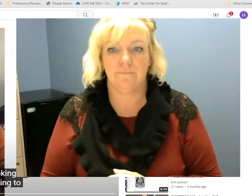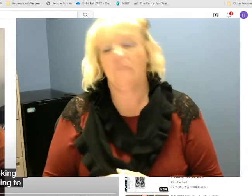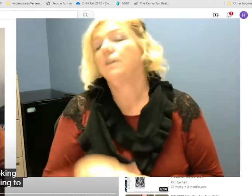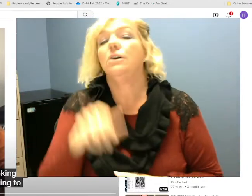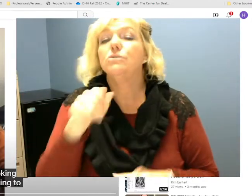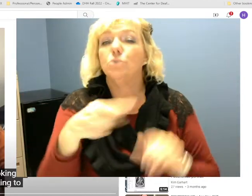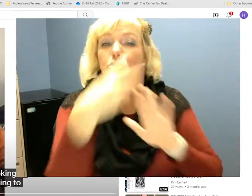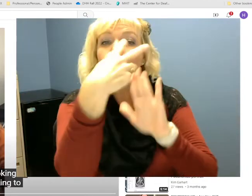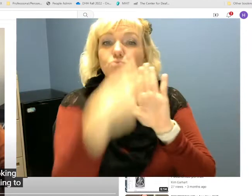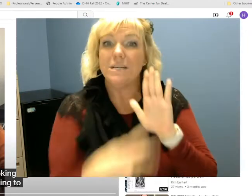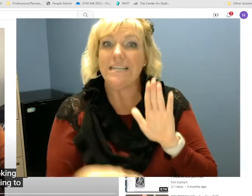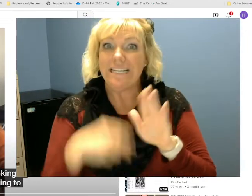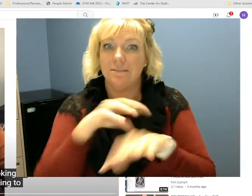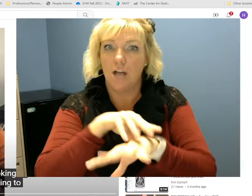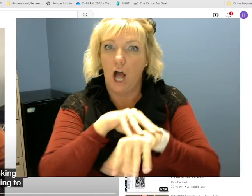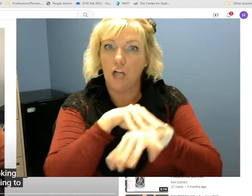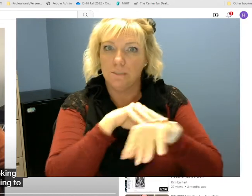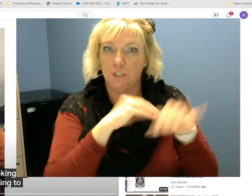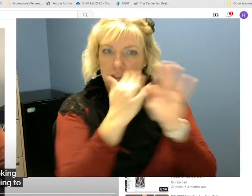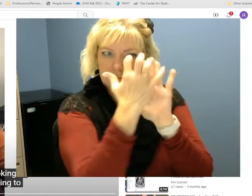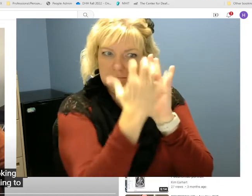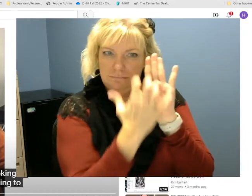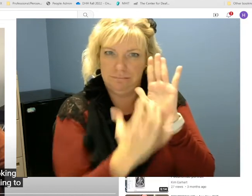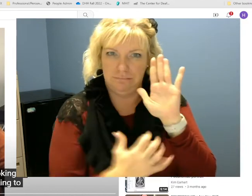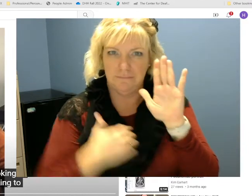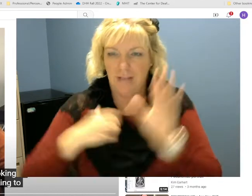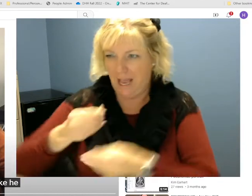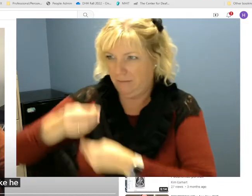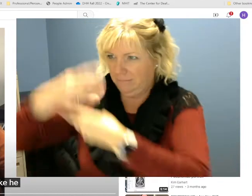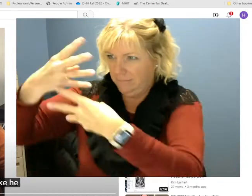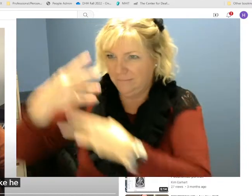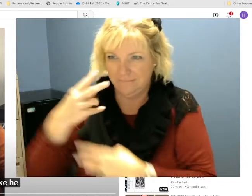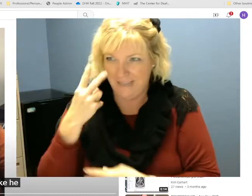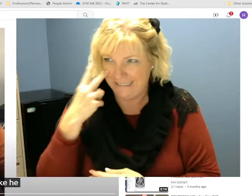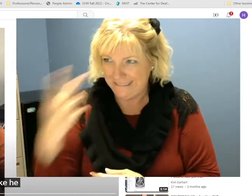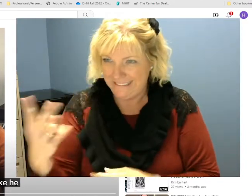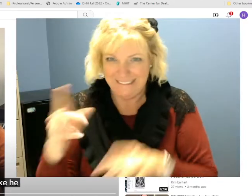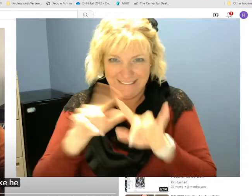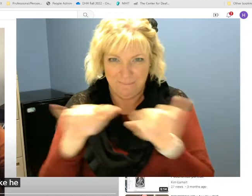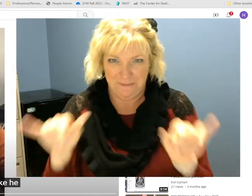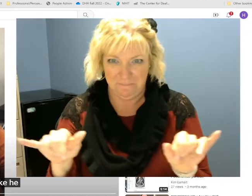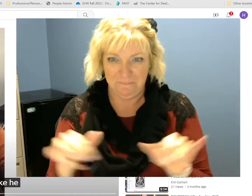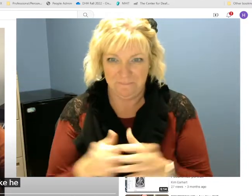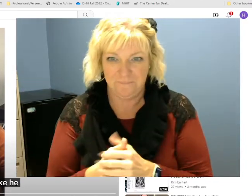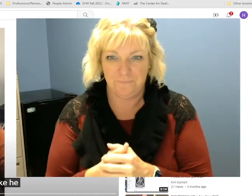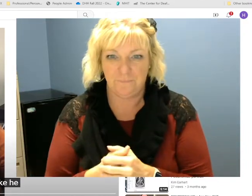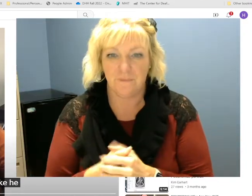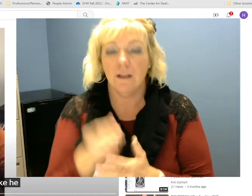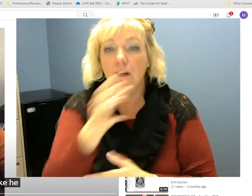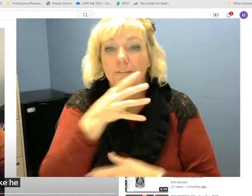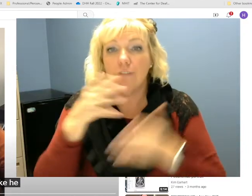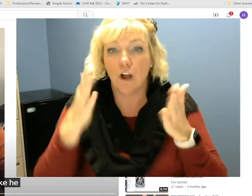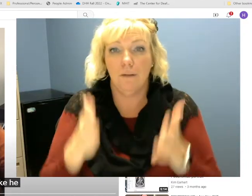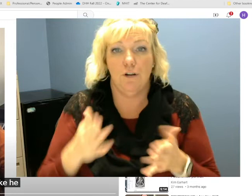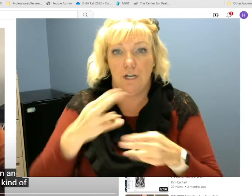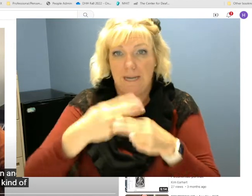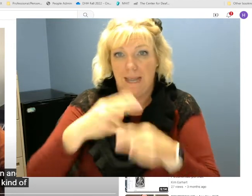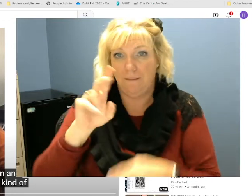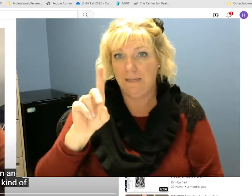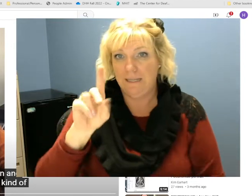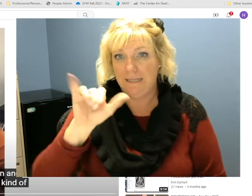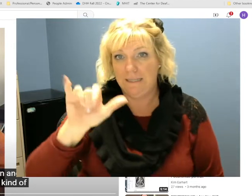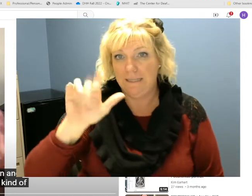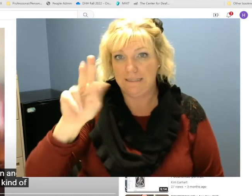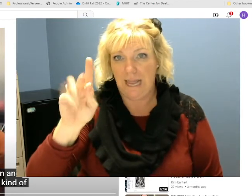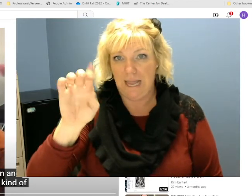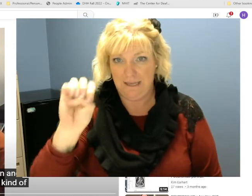this excerpt you have here, and I'm looking at it on the computer while I'm talking to you, there's a farmer. His name's Dyke. He's shown